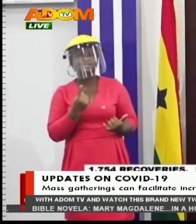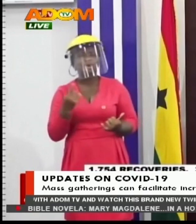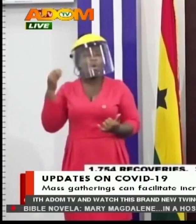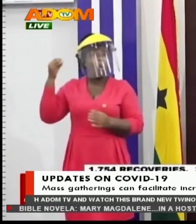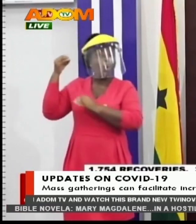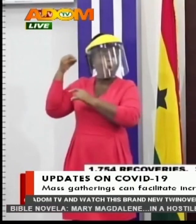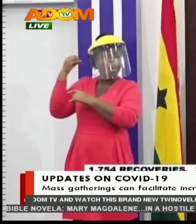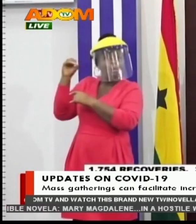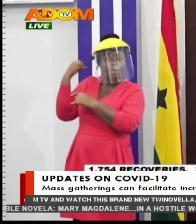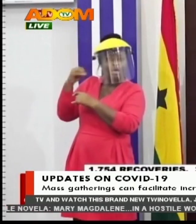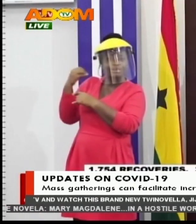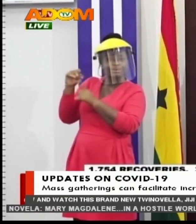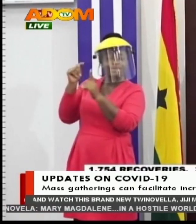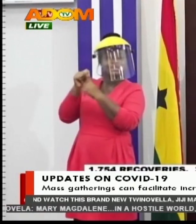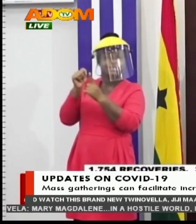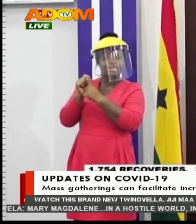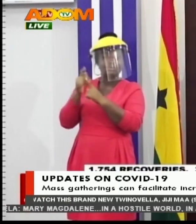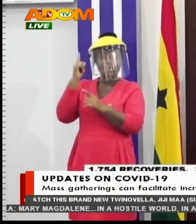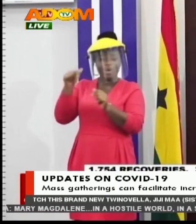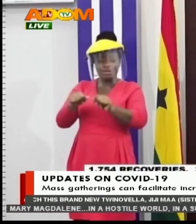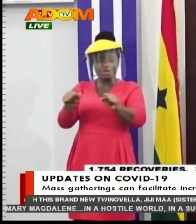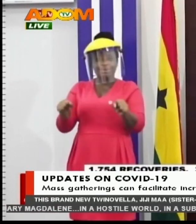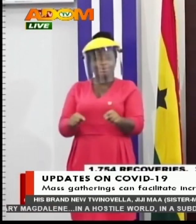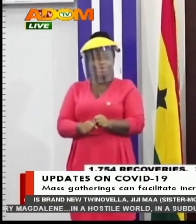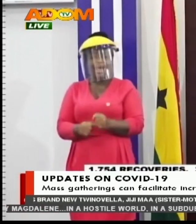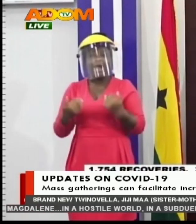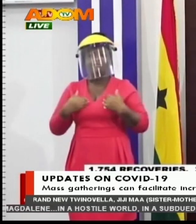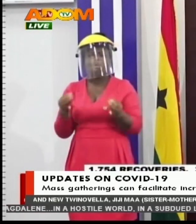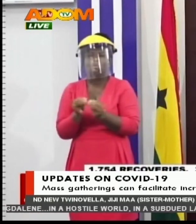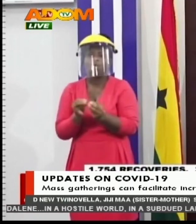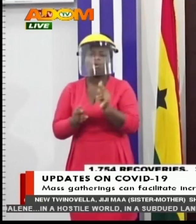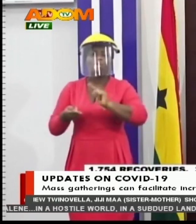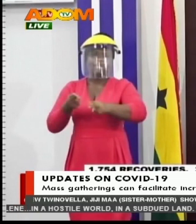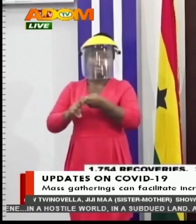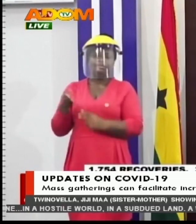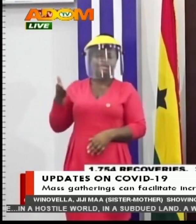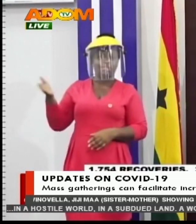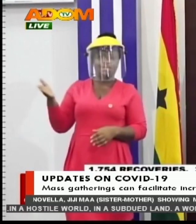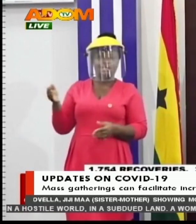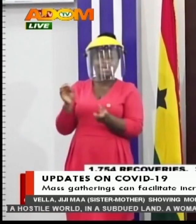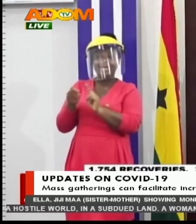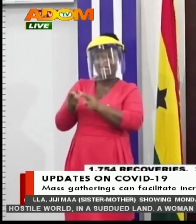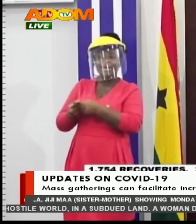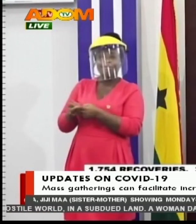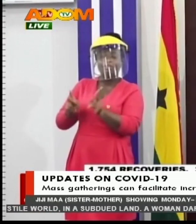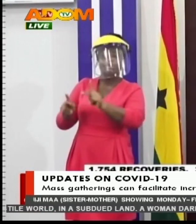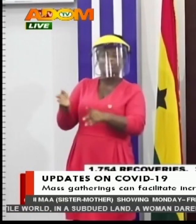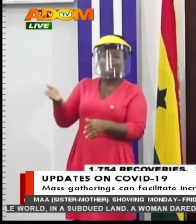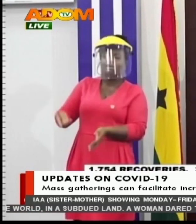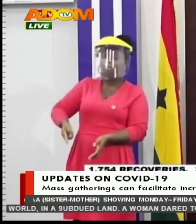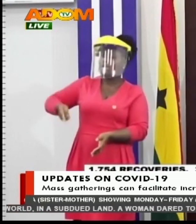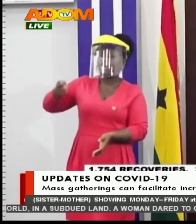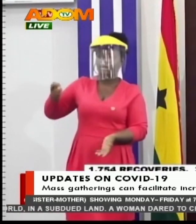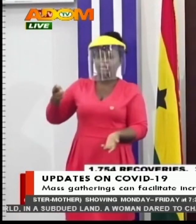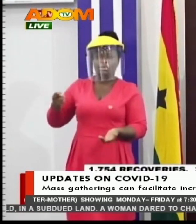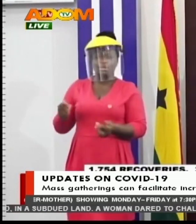Obuasi does not have a treatment facility. Then you also see that, I mean, when we went there, though it was a casual survey, one thing which was